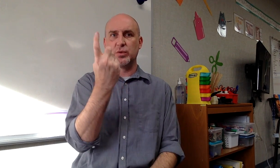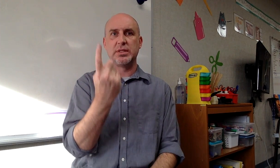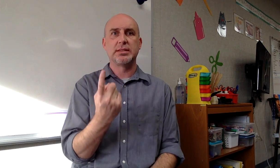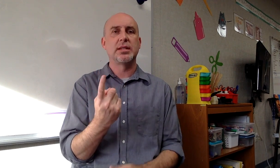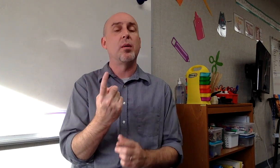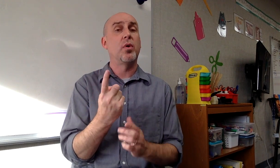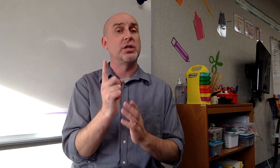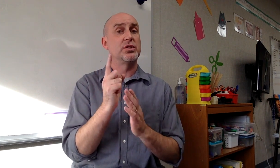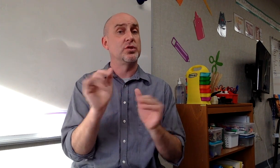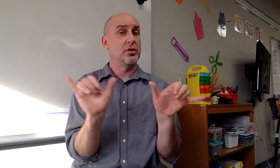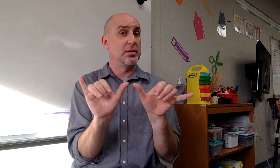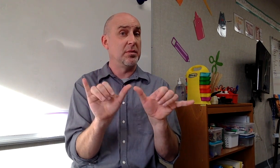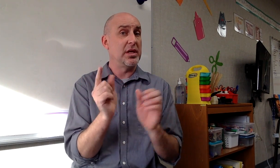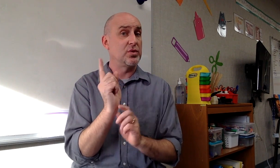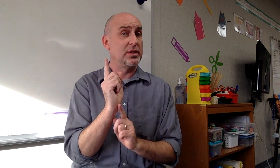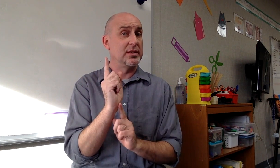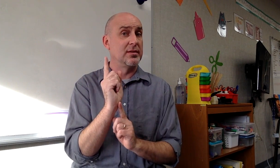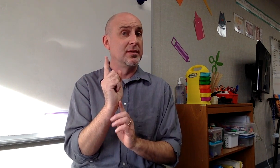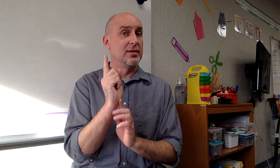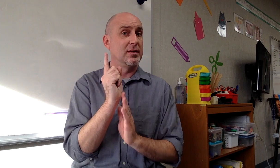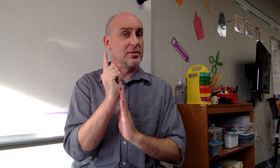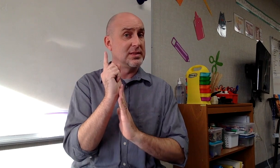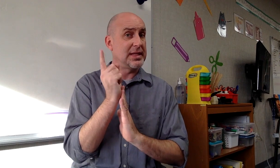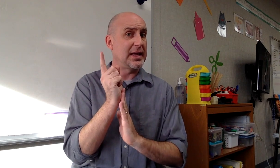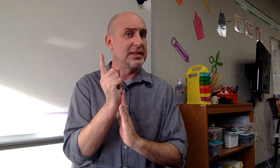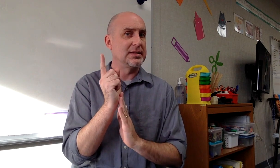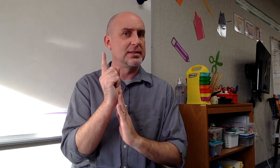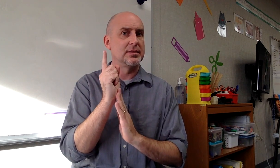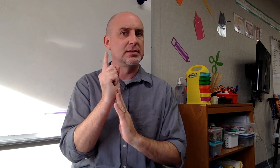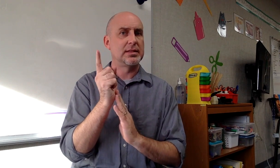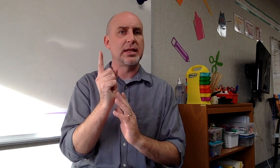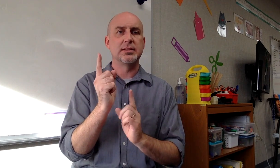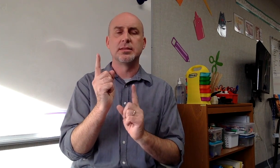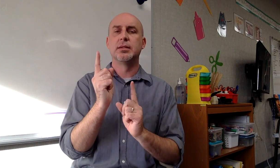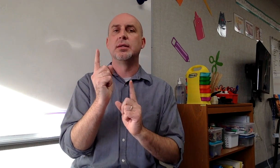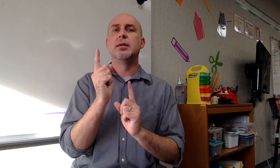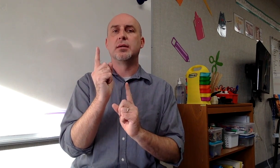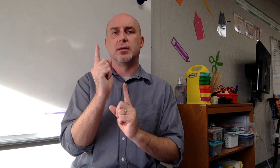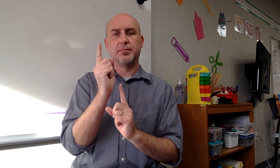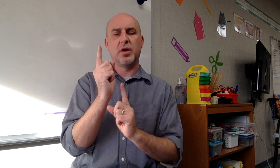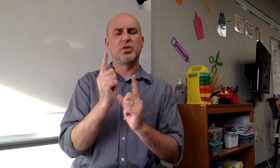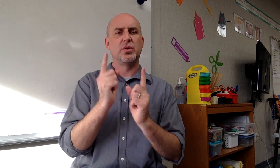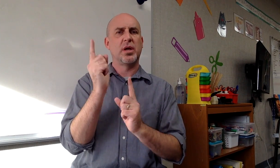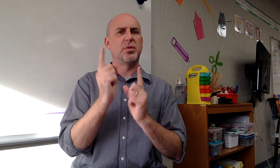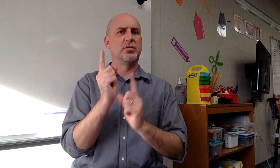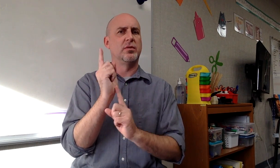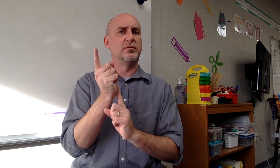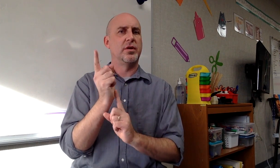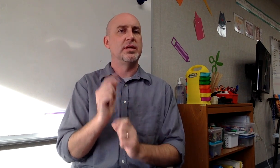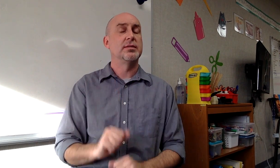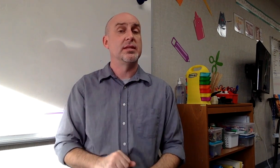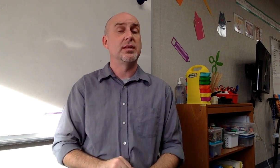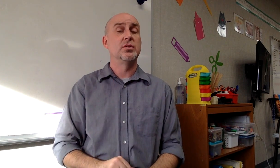using a stopwatch and you're going to be measuring, seconds. I'll show you a couple different variants of that sign